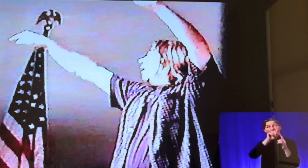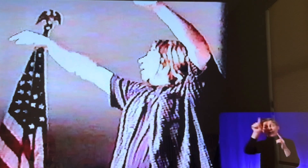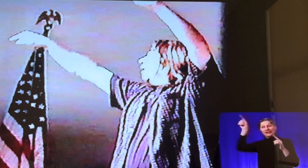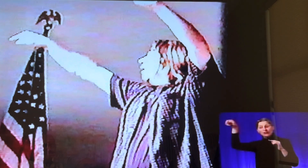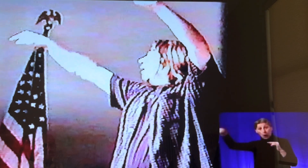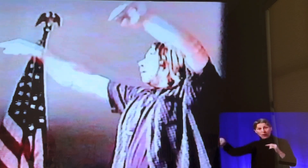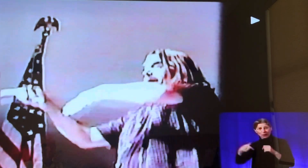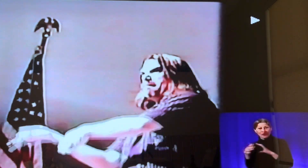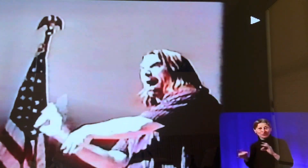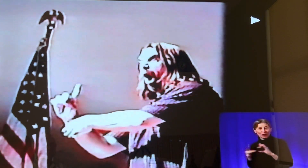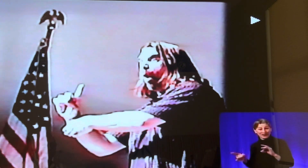story.